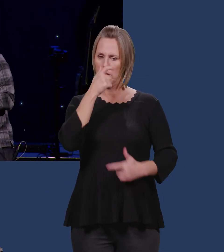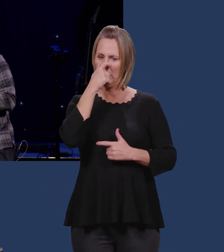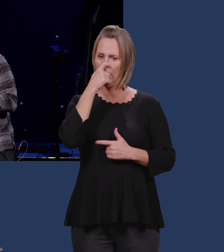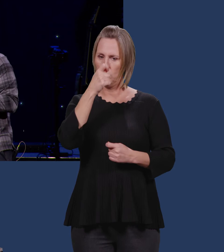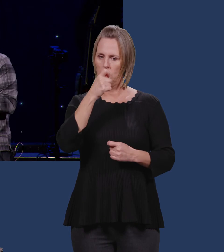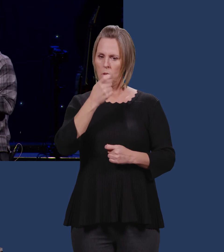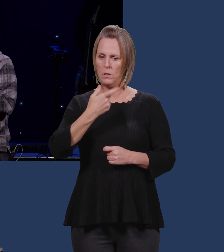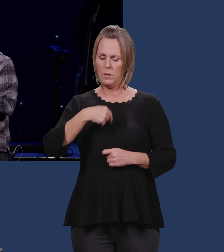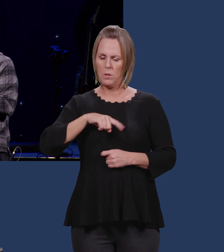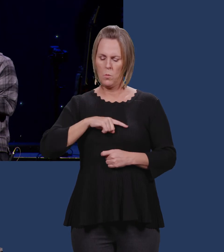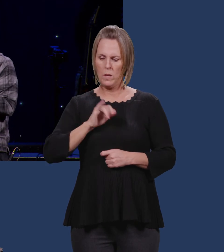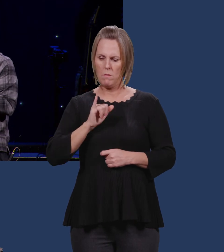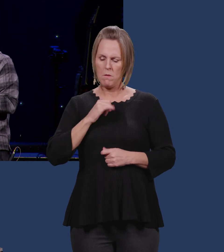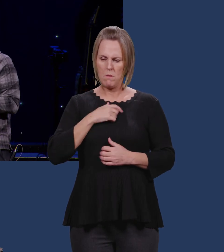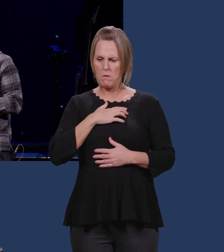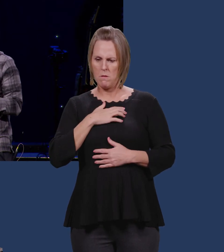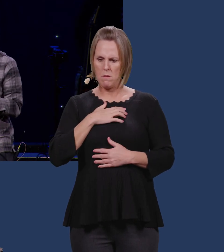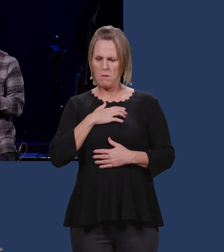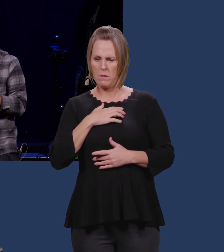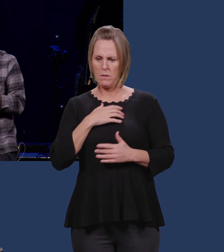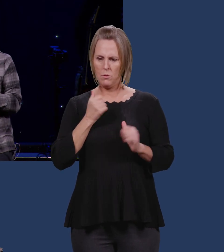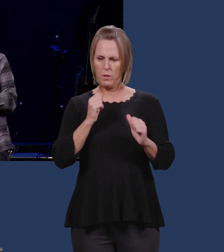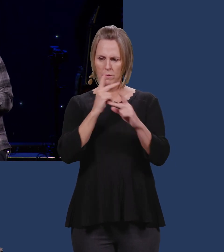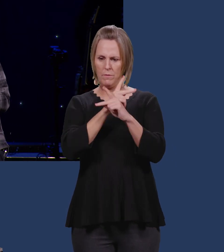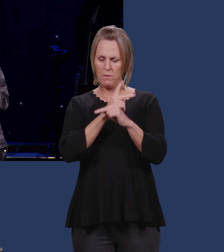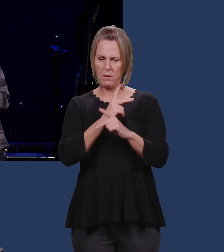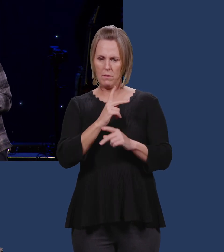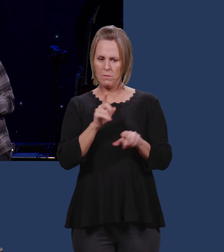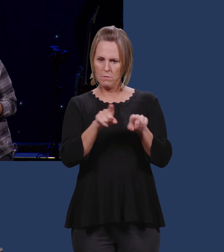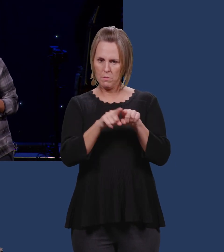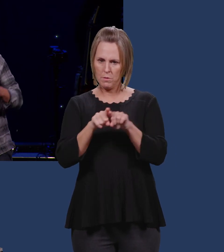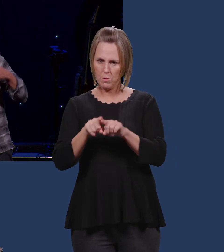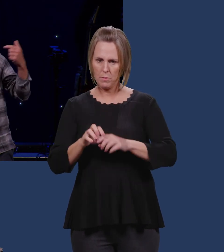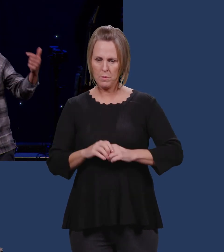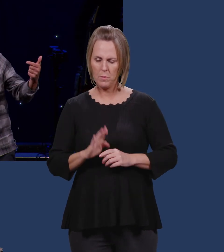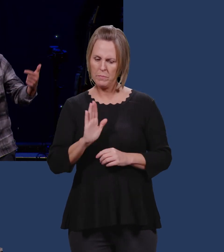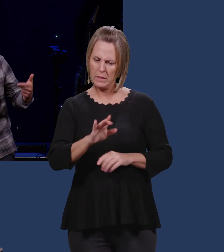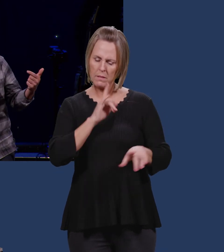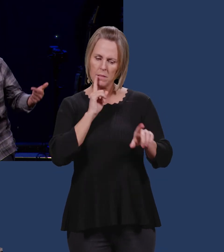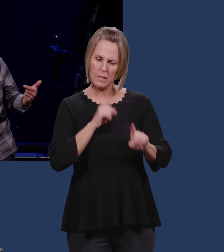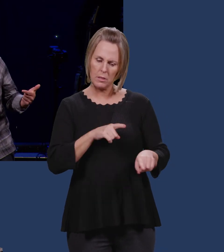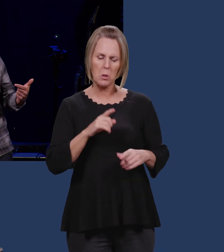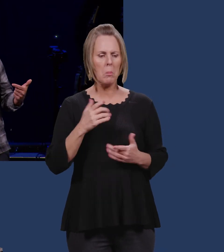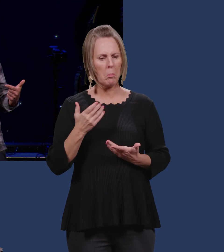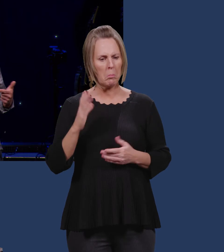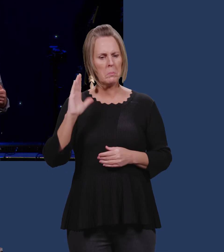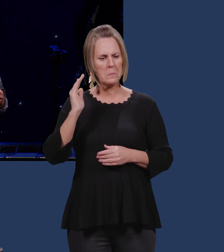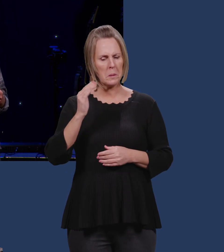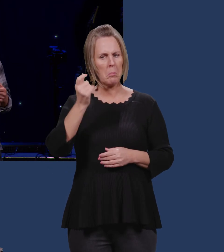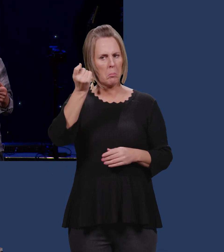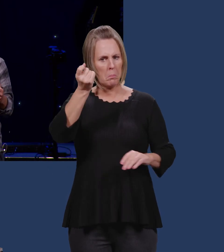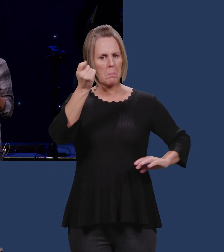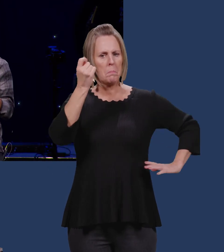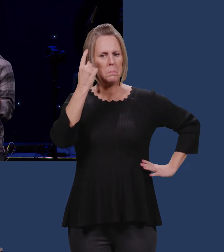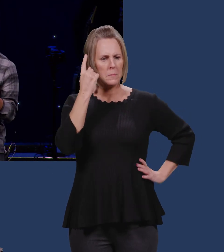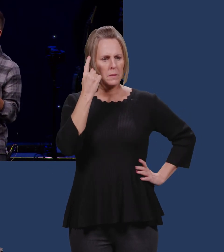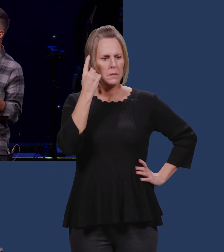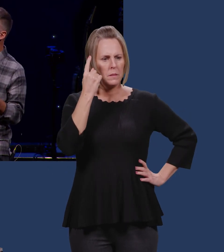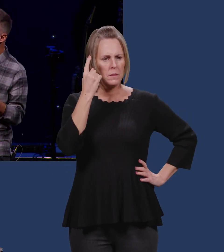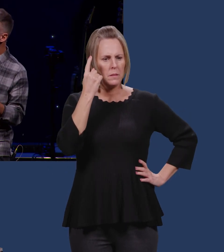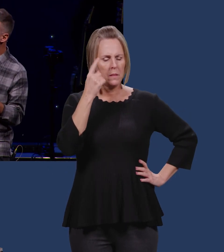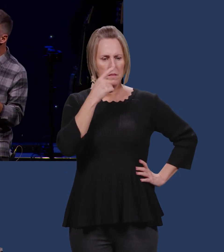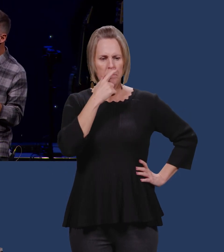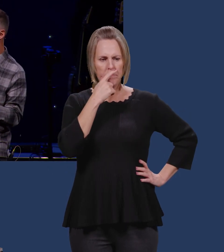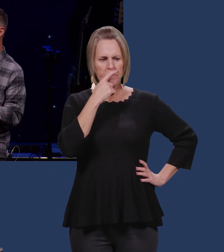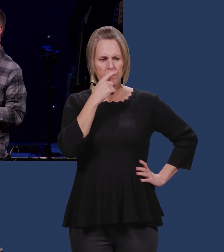at least a variation of it. And his answer, I think in some sense, makes sense if you've read much of Dr. King. But on the other hand,